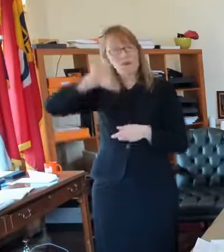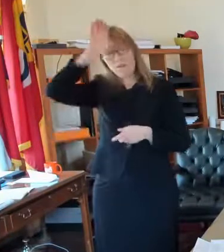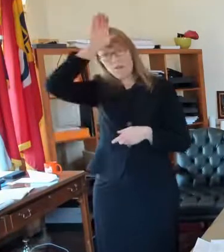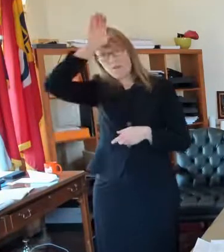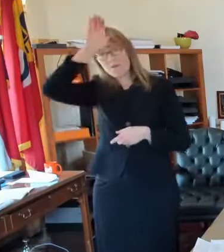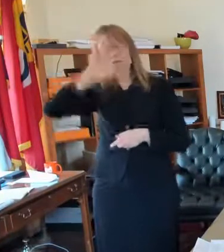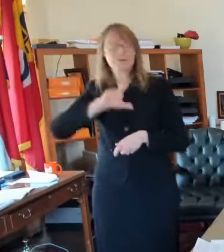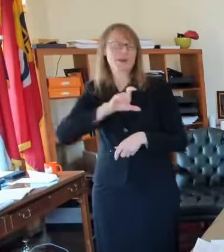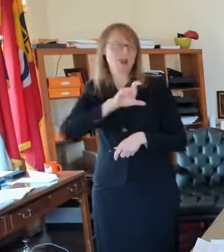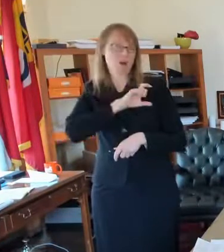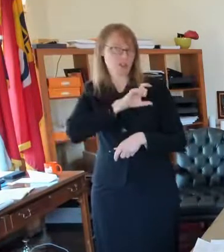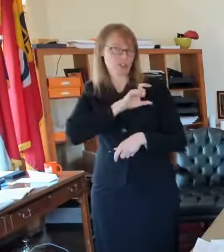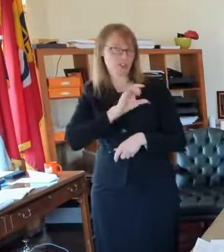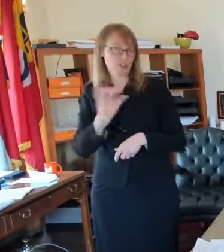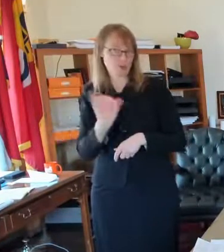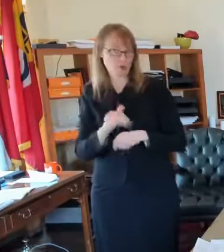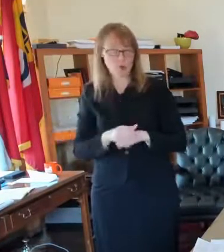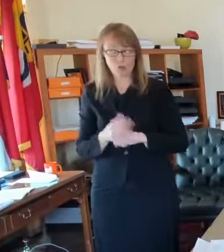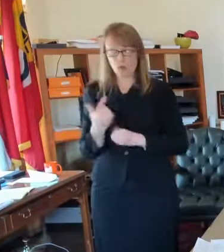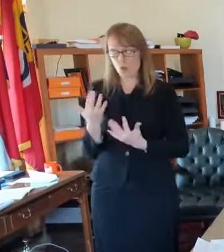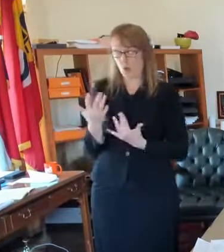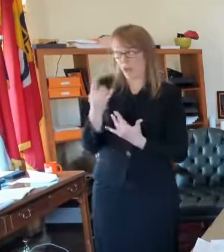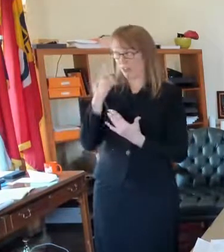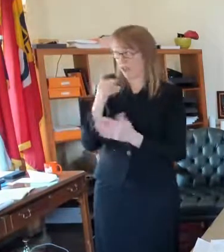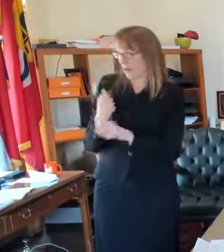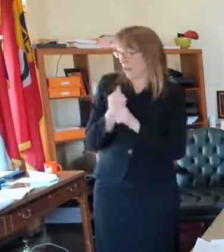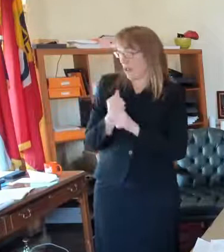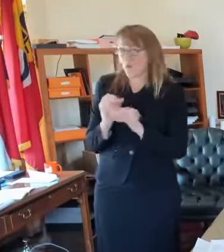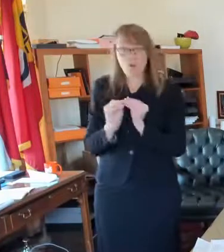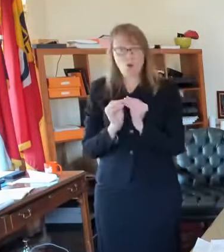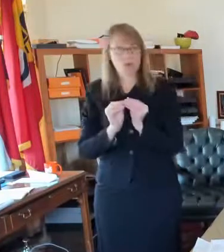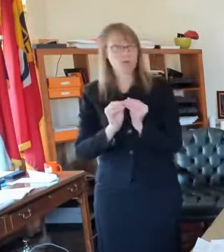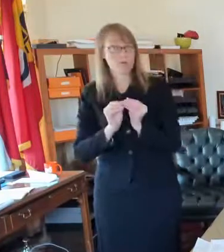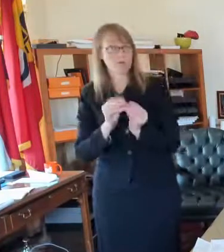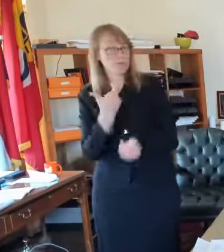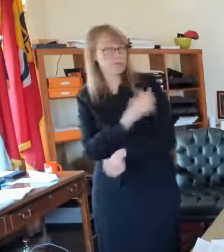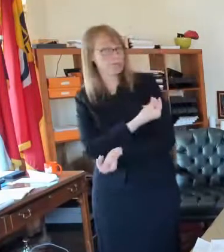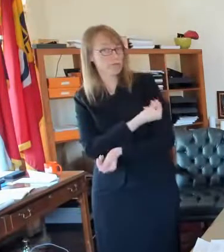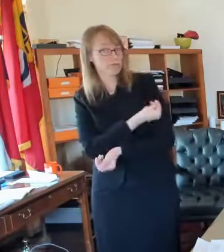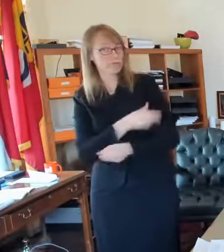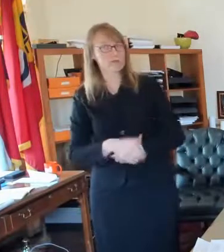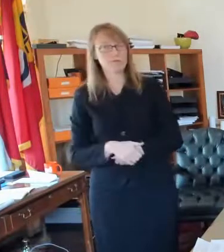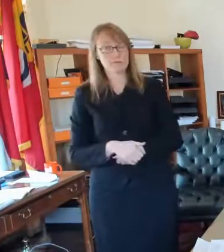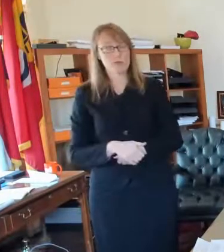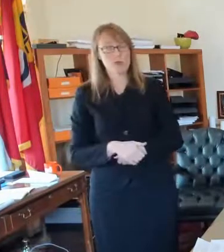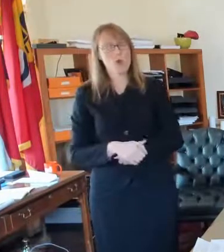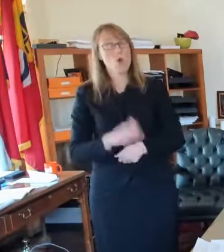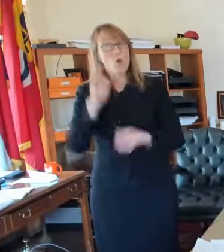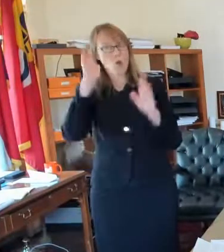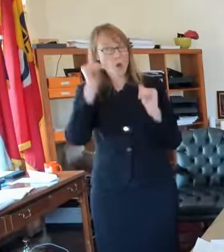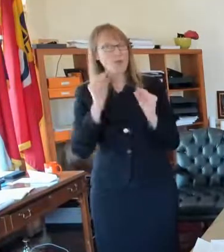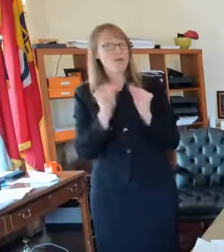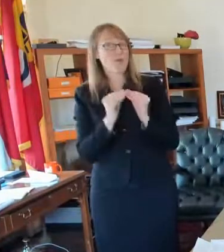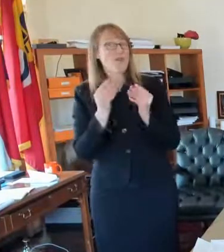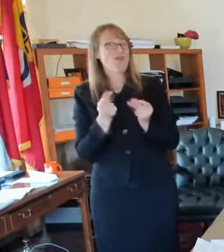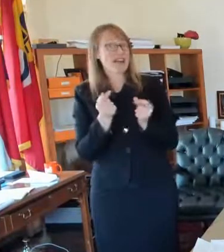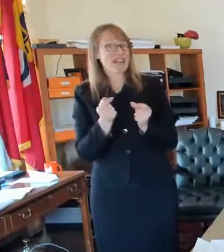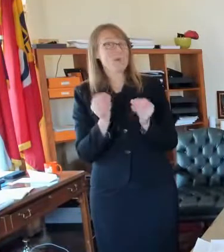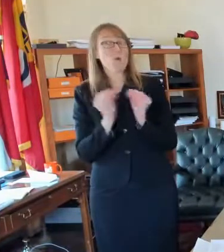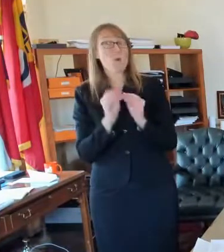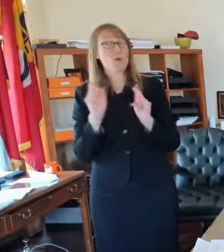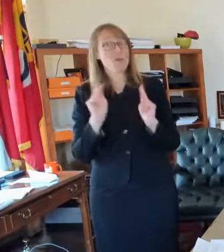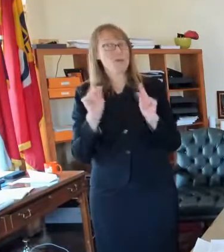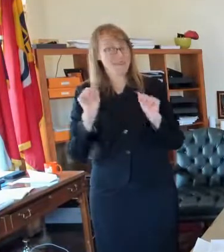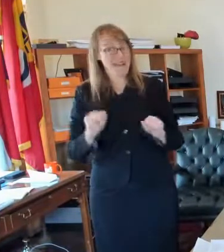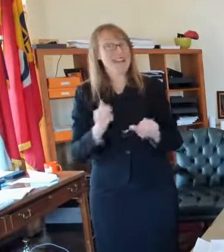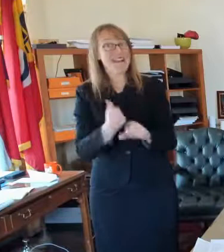to get the distribution. We are expecting it to improve, to the distribution to improve. However, of